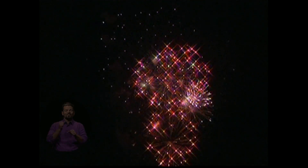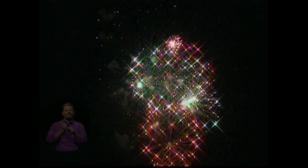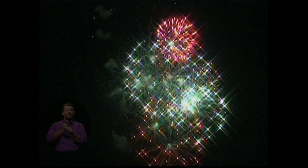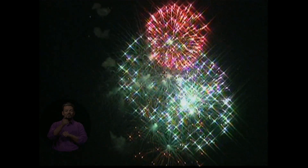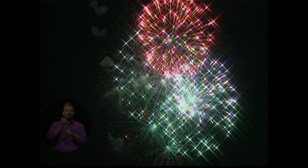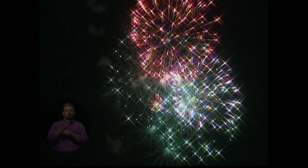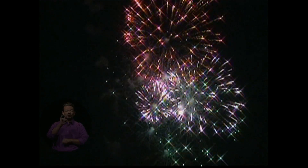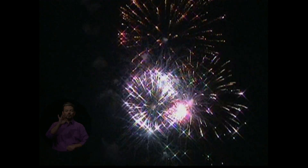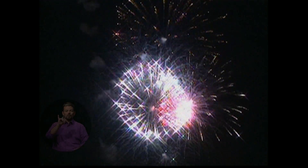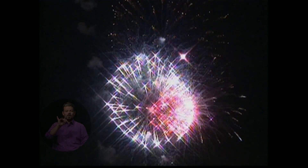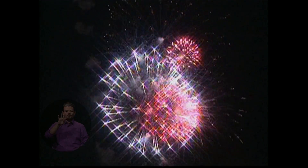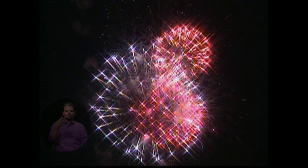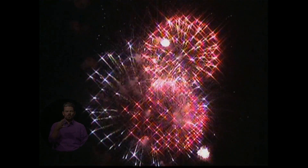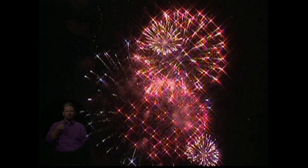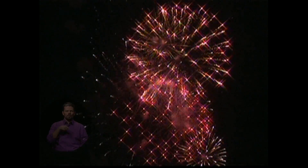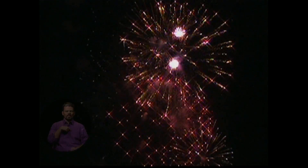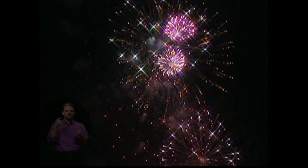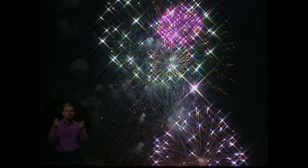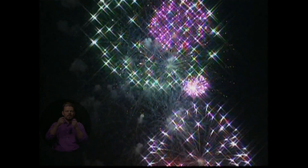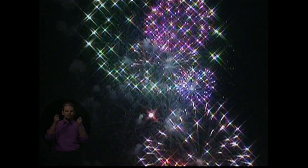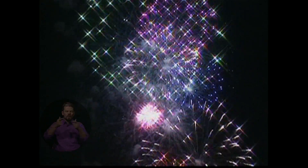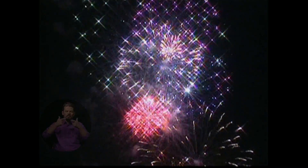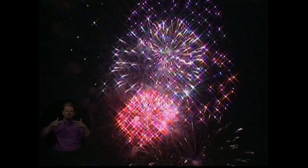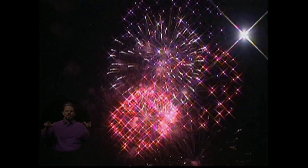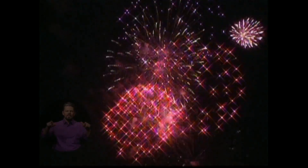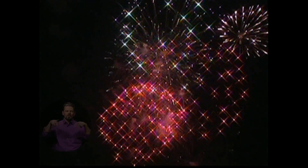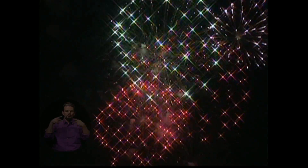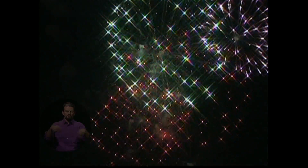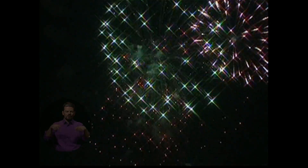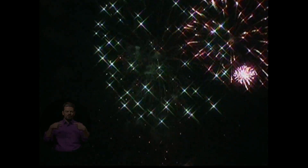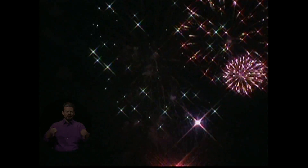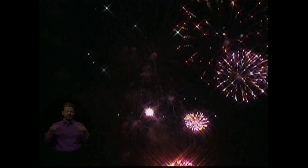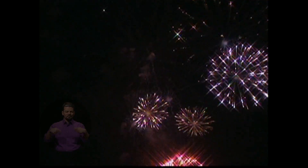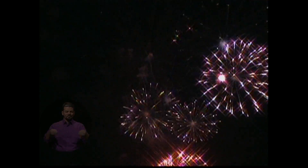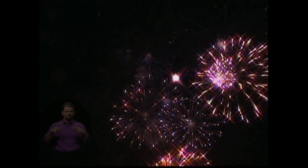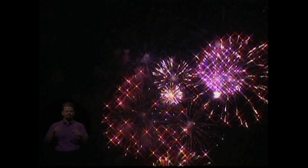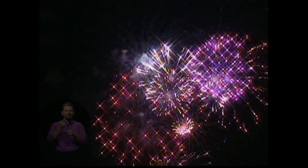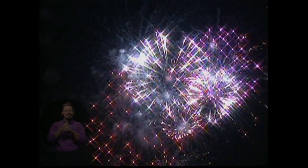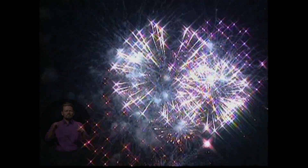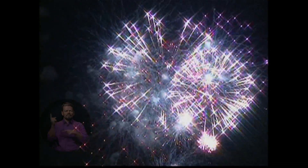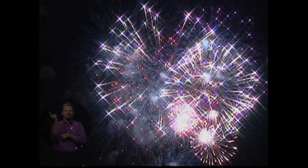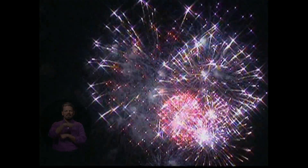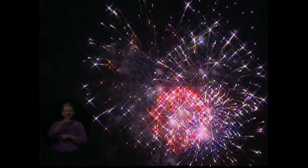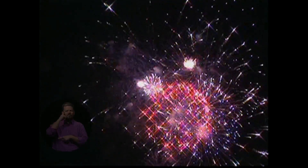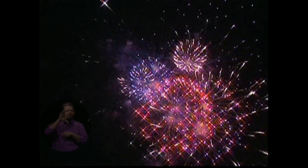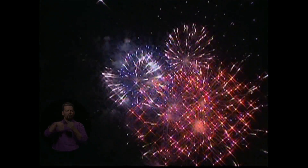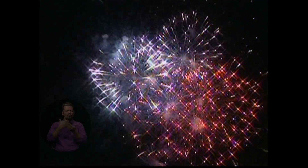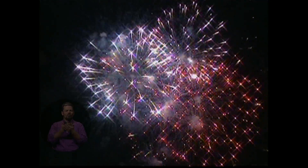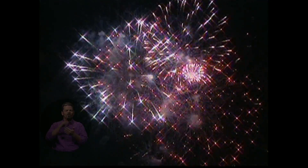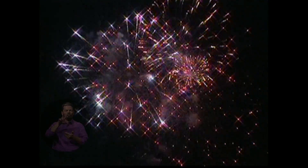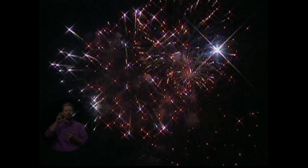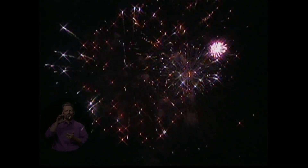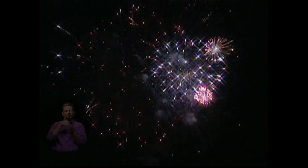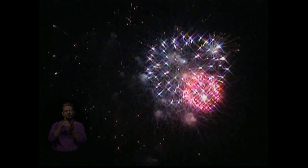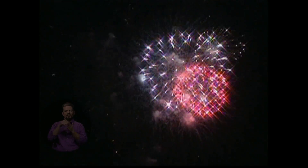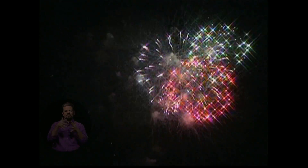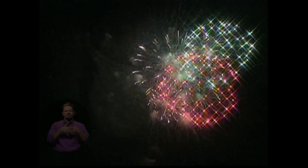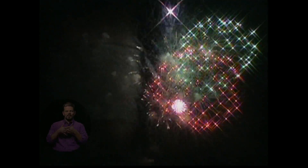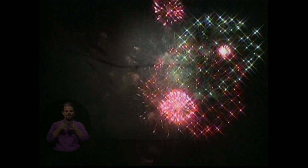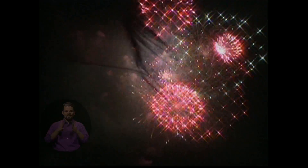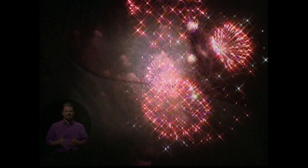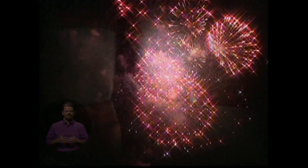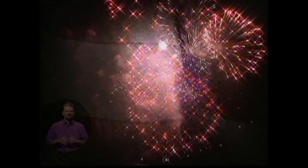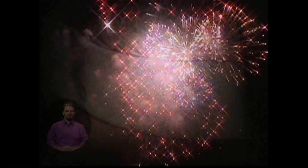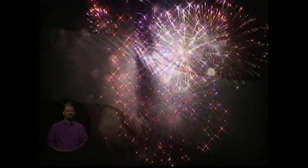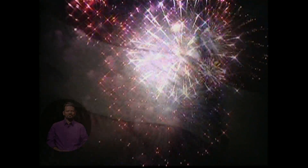Today, it is celebrated with great fanfare every July 4th. It is Independence Day for over 300 million